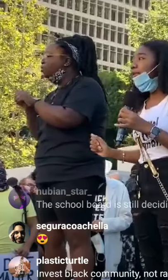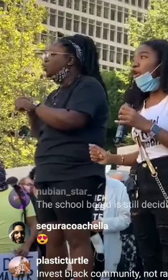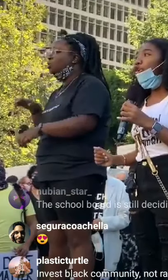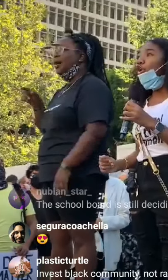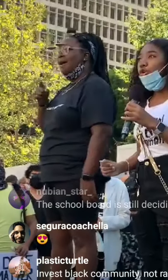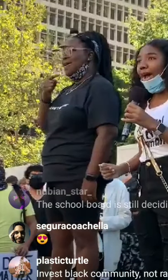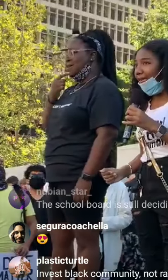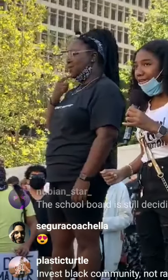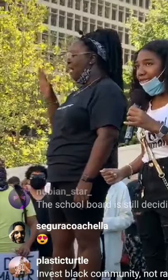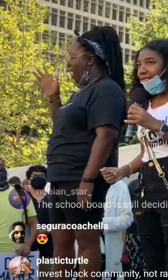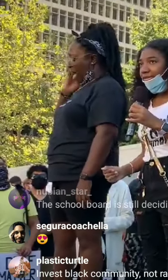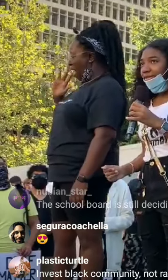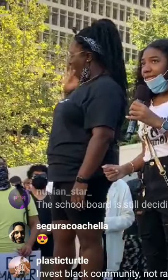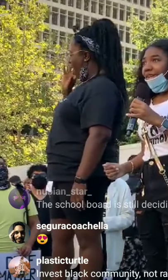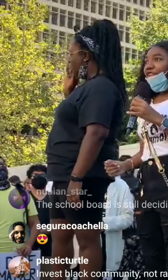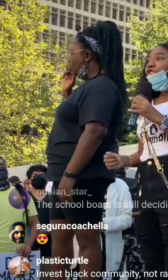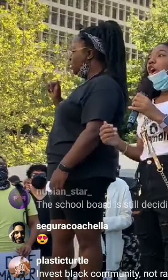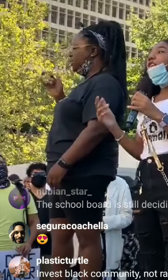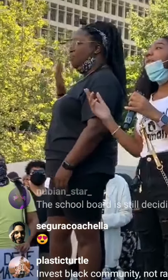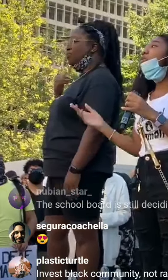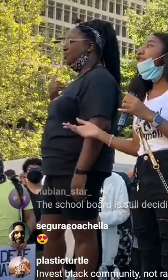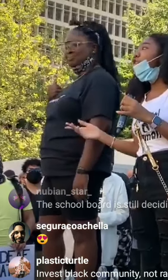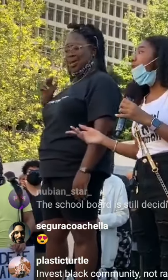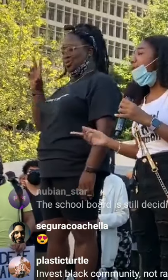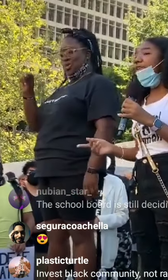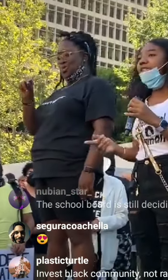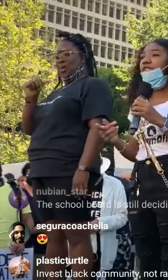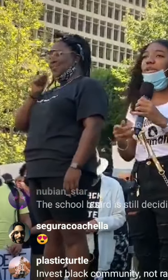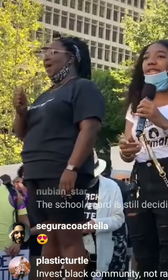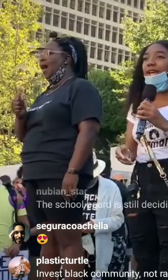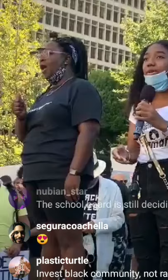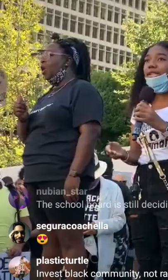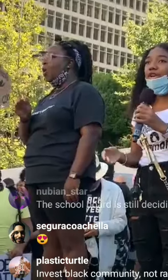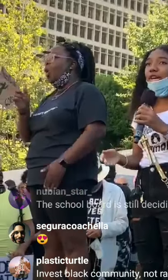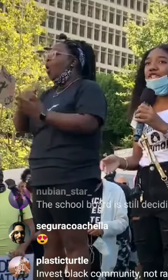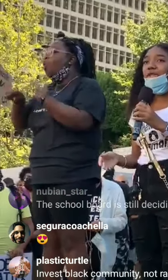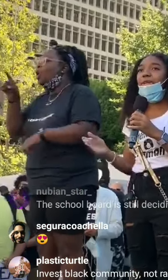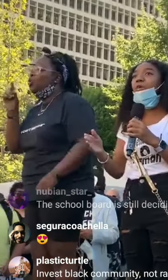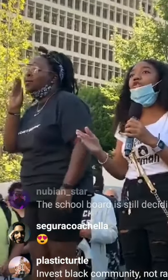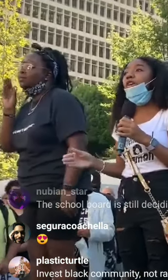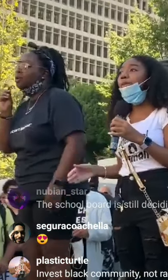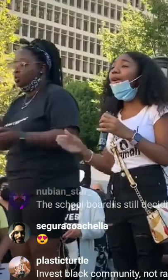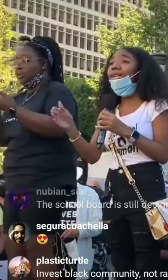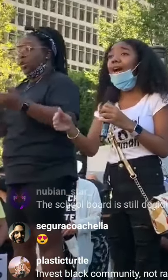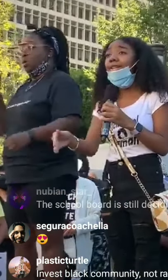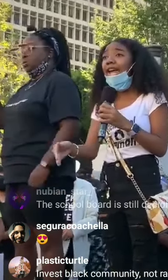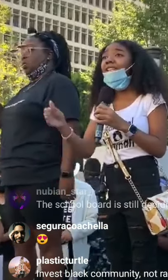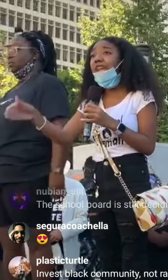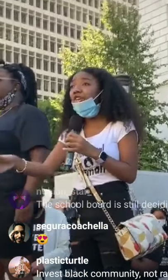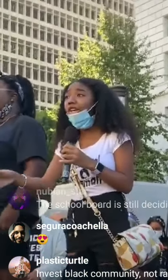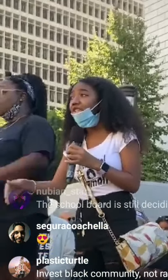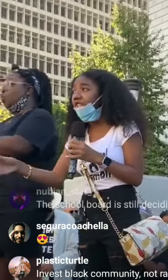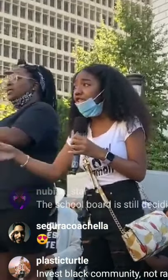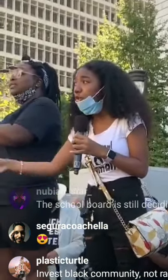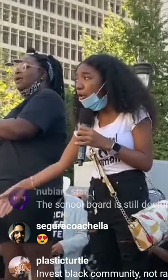he's been there before. No, you haven't. You're talking about what you experienced in Louisiana with segregation, but now we're talking about in